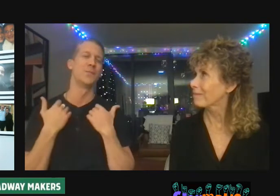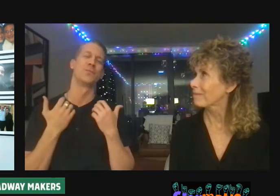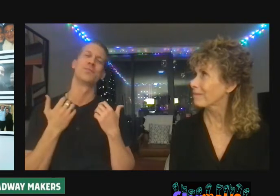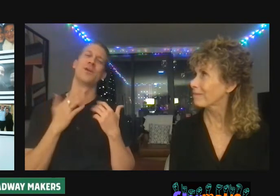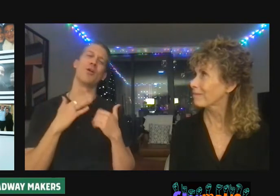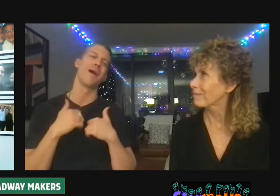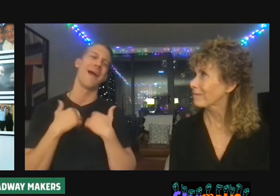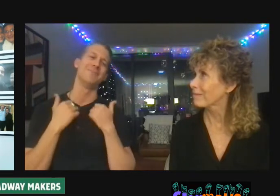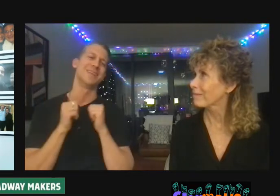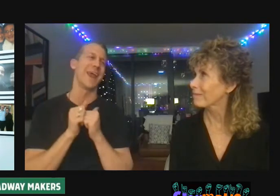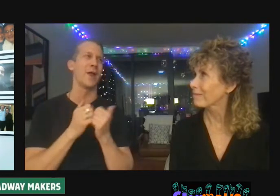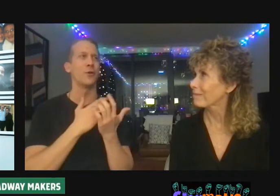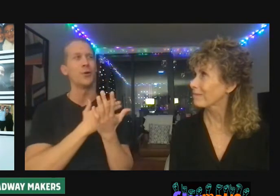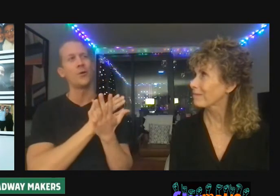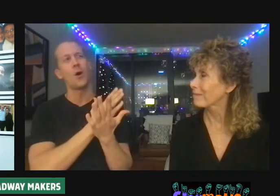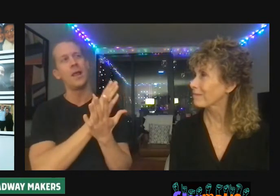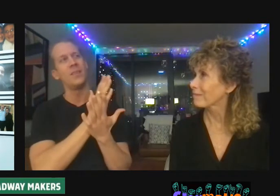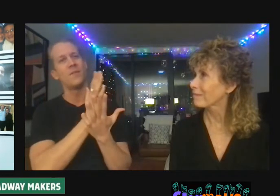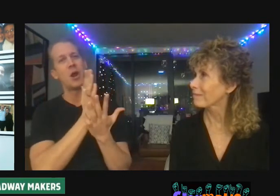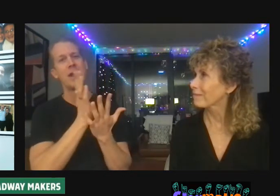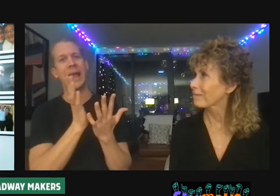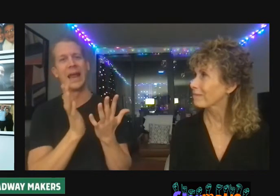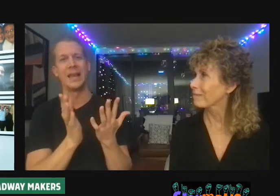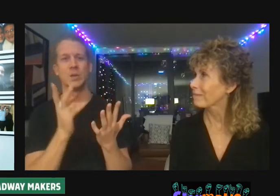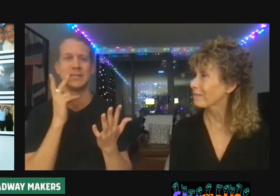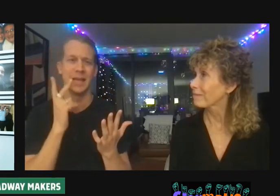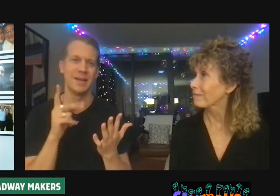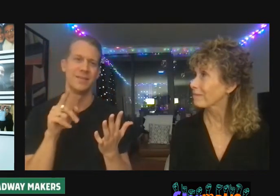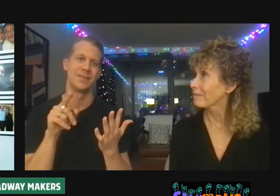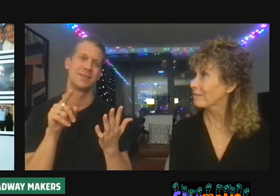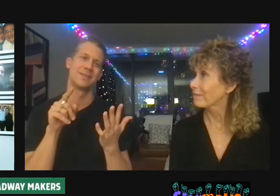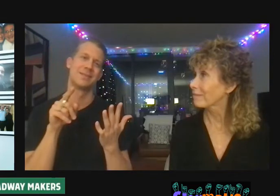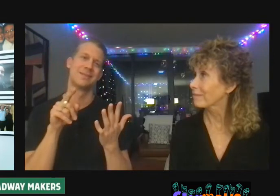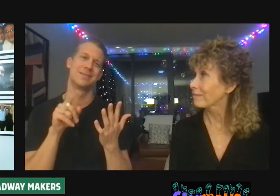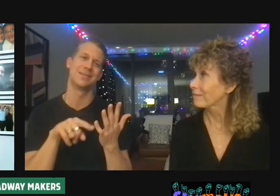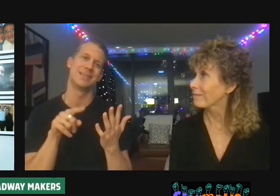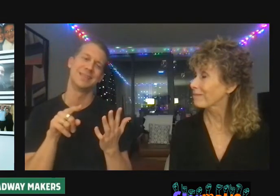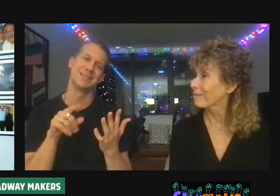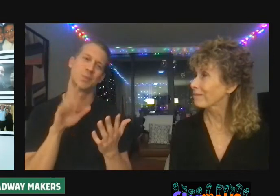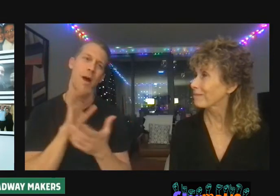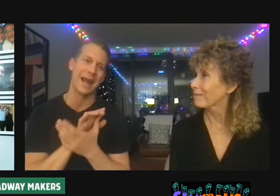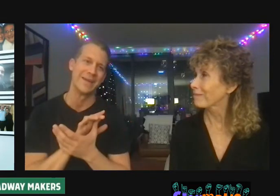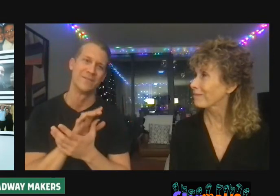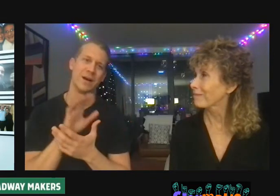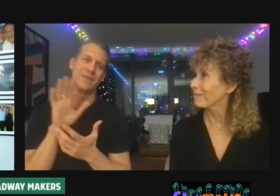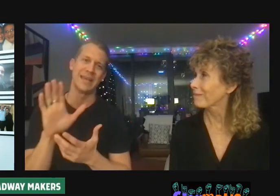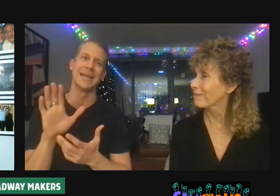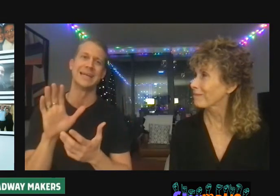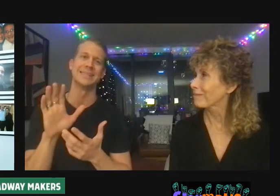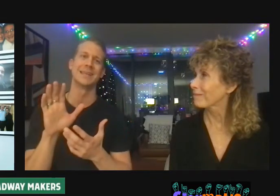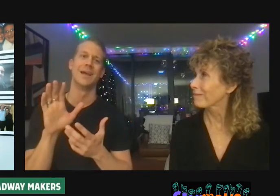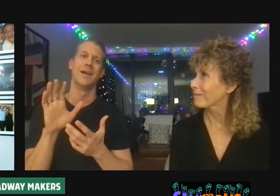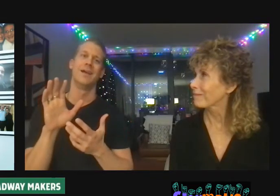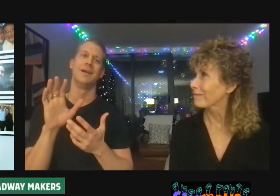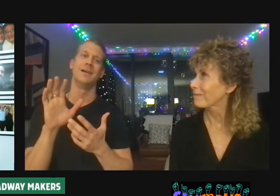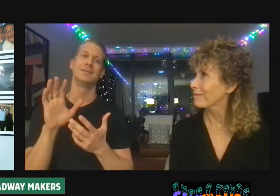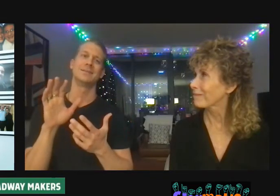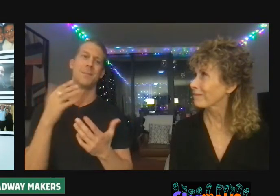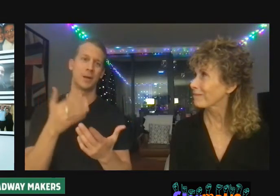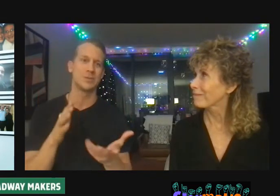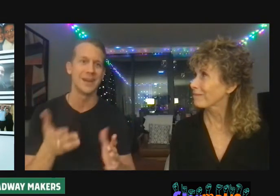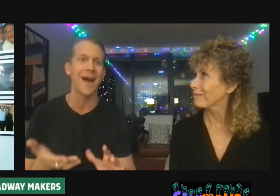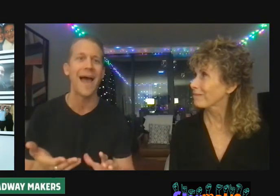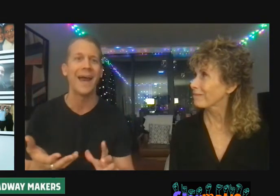live their life together, and the very end, you see this wife of his